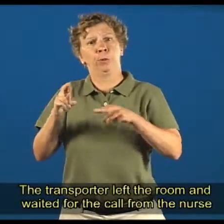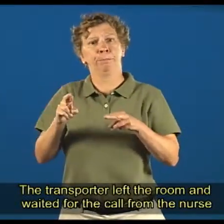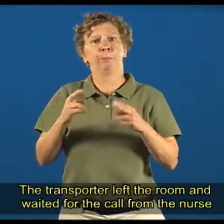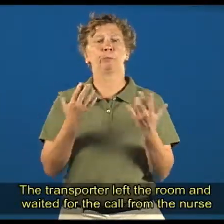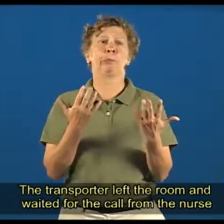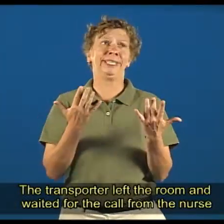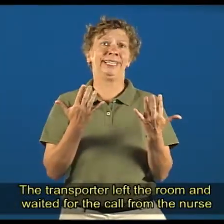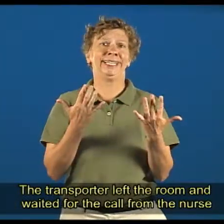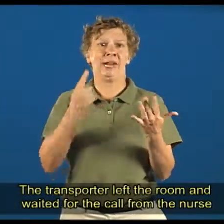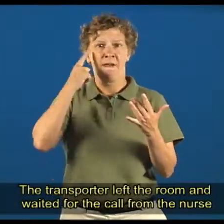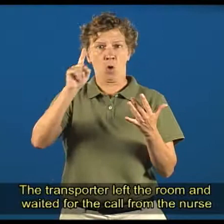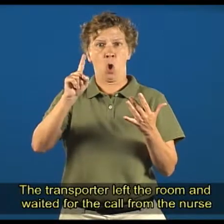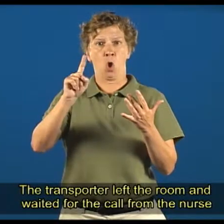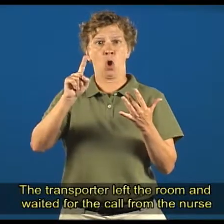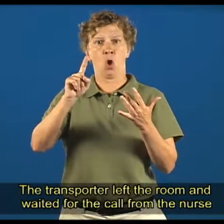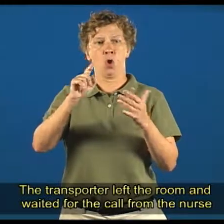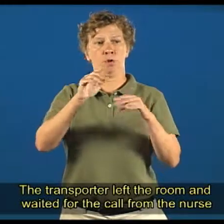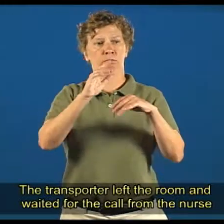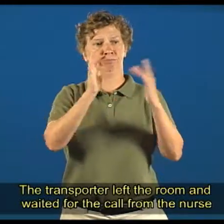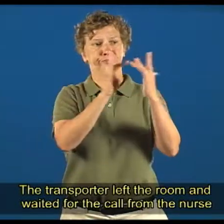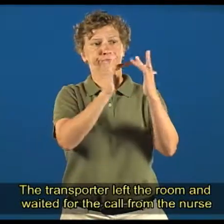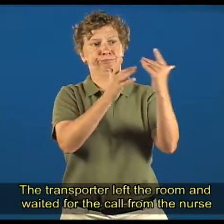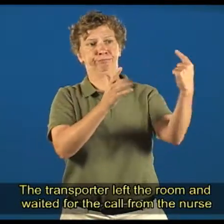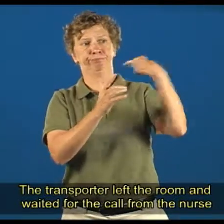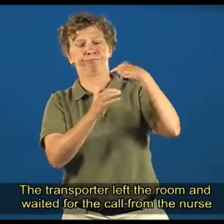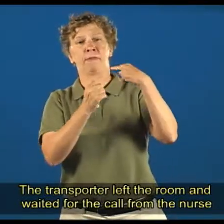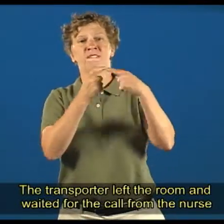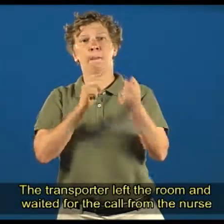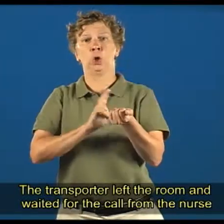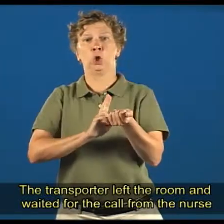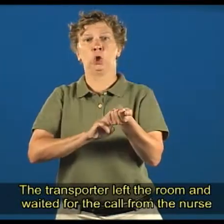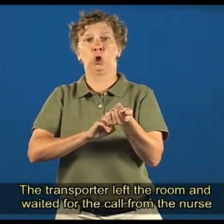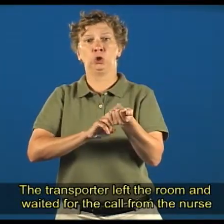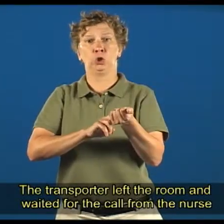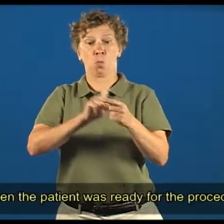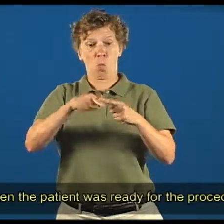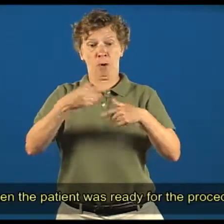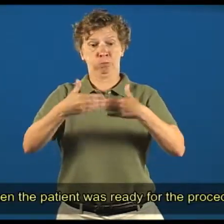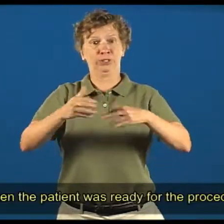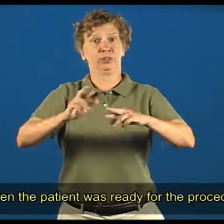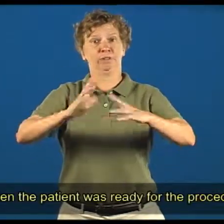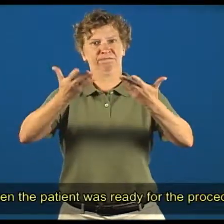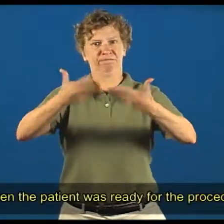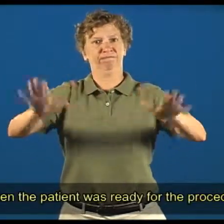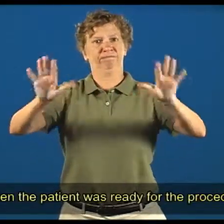The transporter left the room and waited for the call from the nurse when the patient was ready for the procedure.